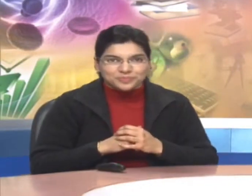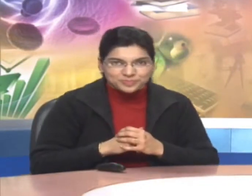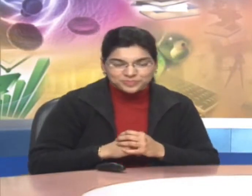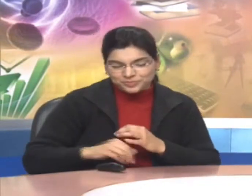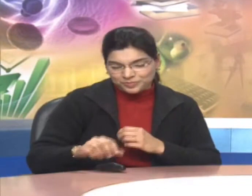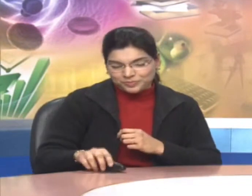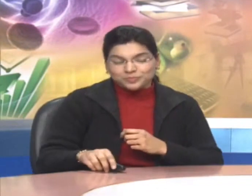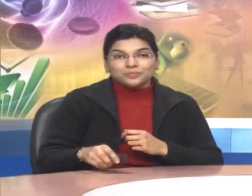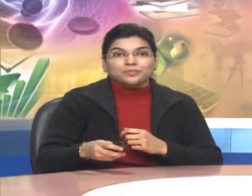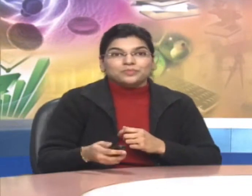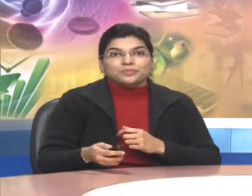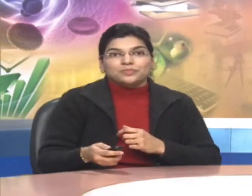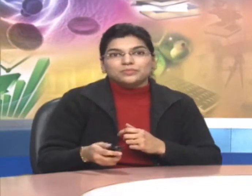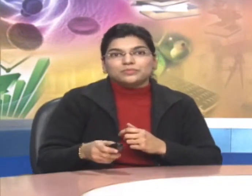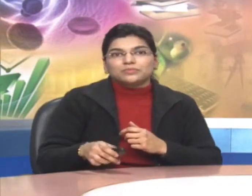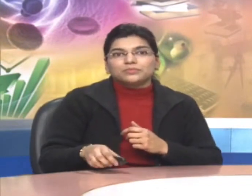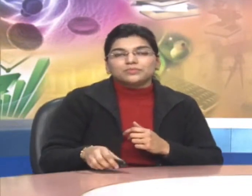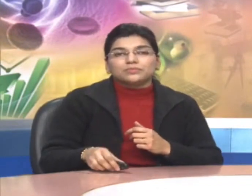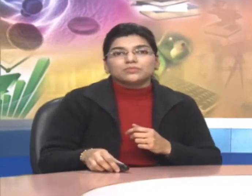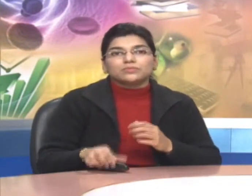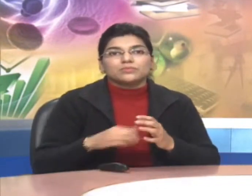expecting to bowl over the spunny.